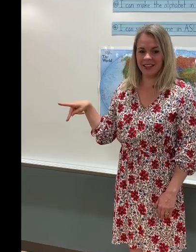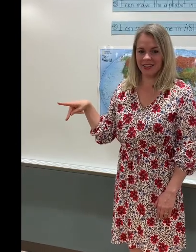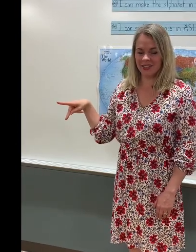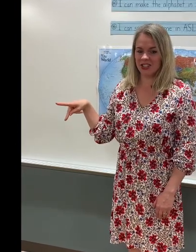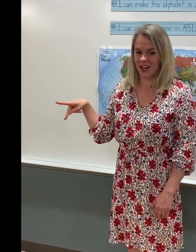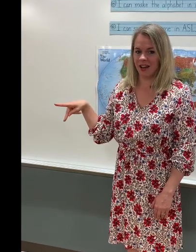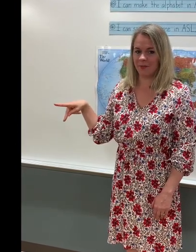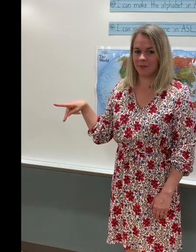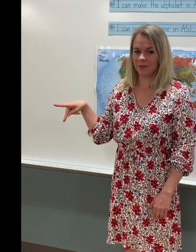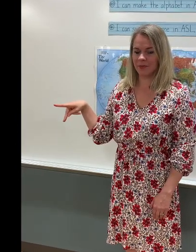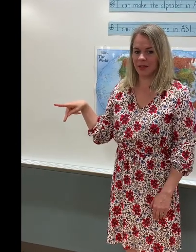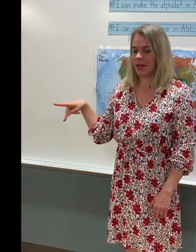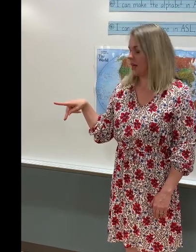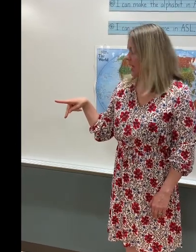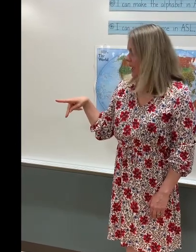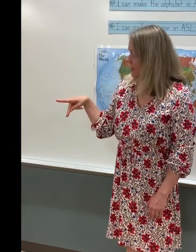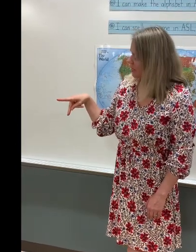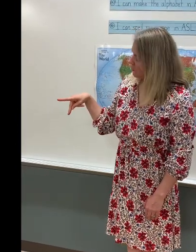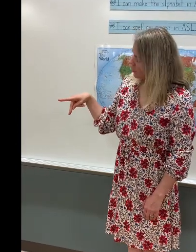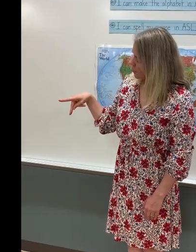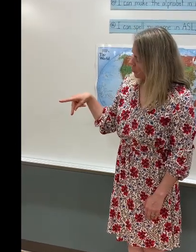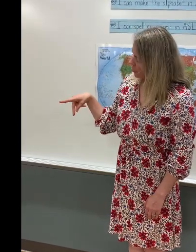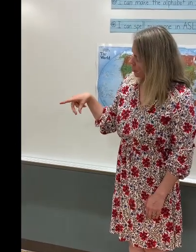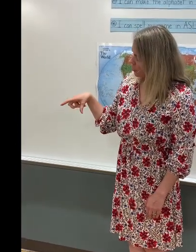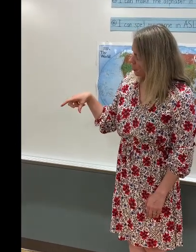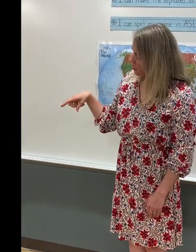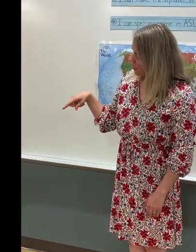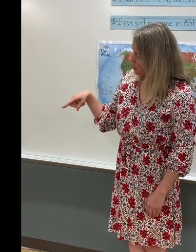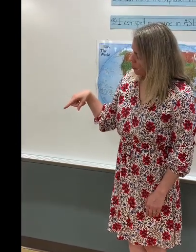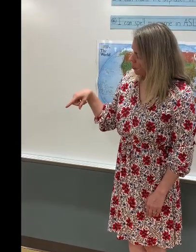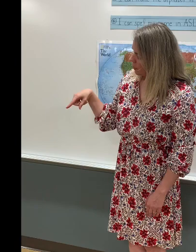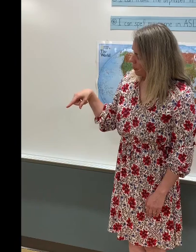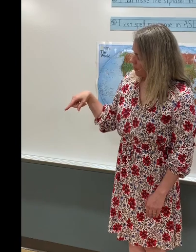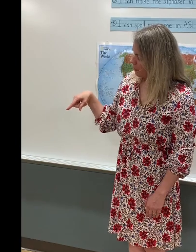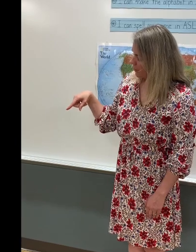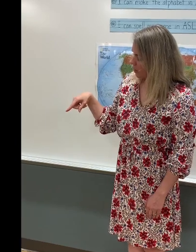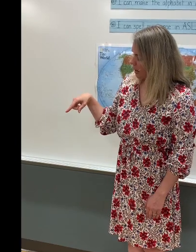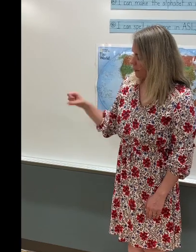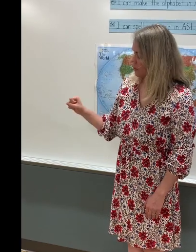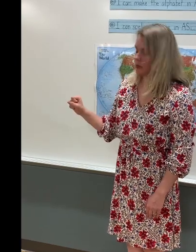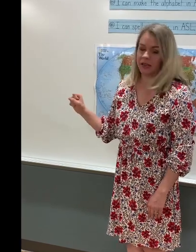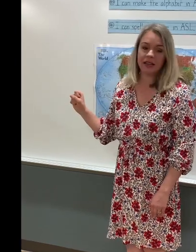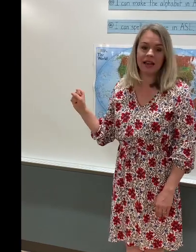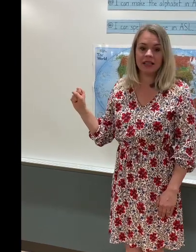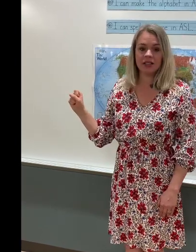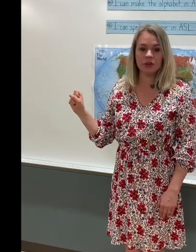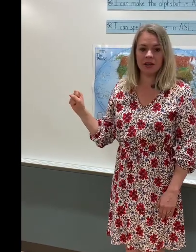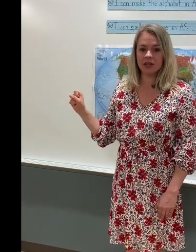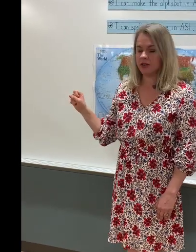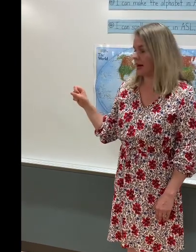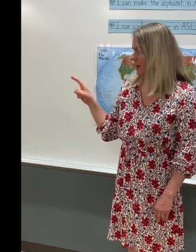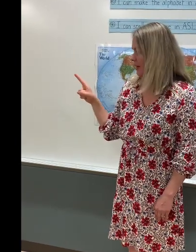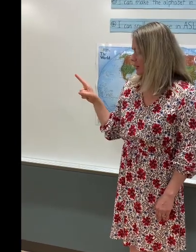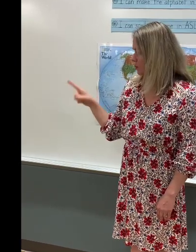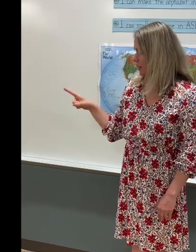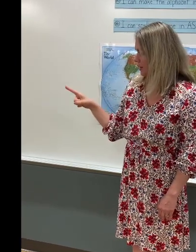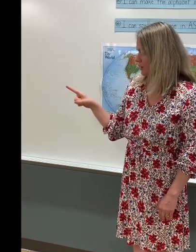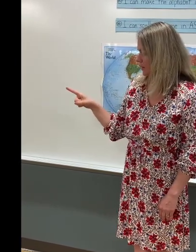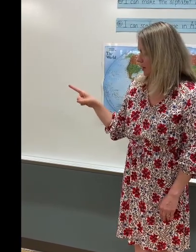Good job. And then for Q, you're gonna pull the middle finger up. So an easier way to do that is point this finger